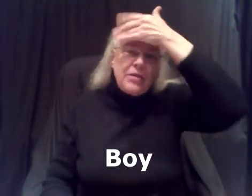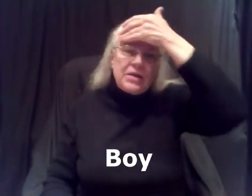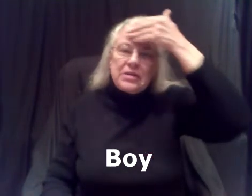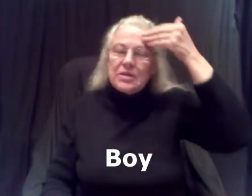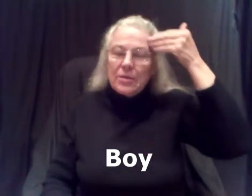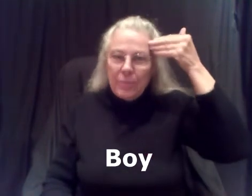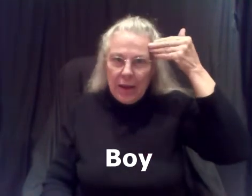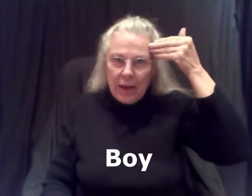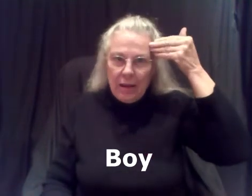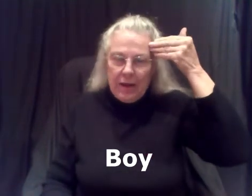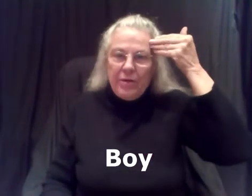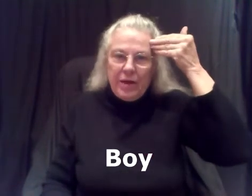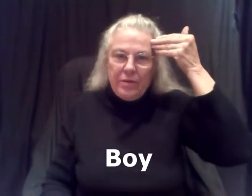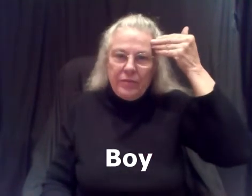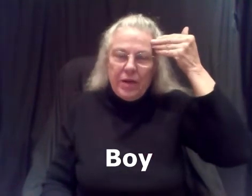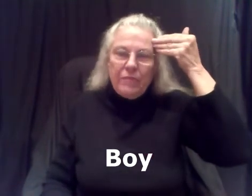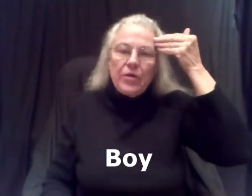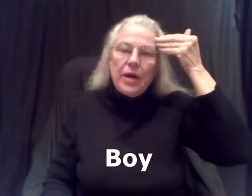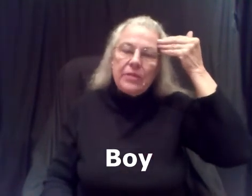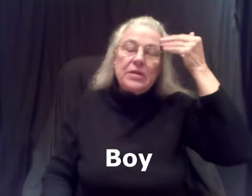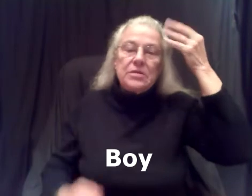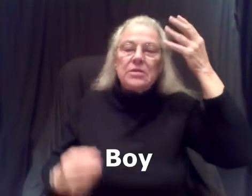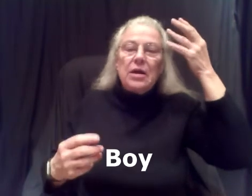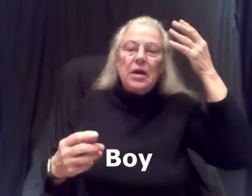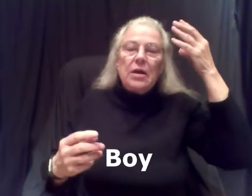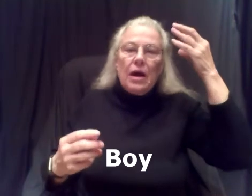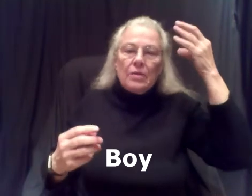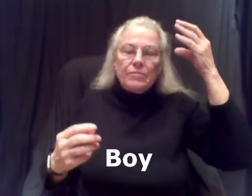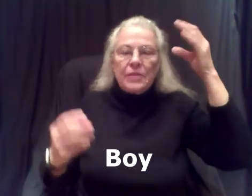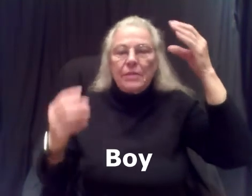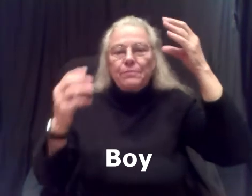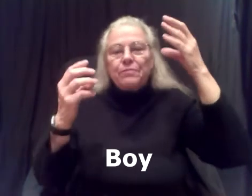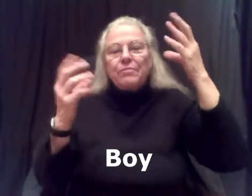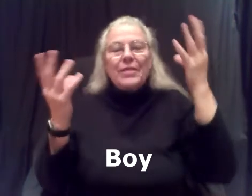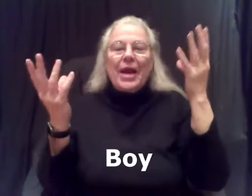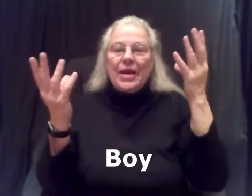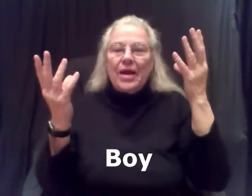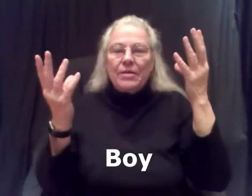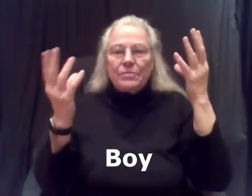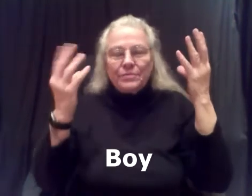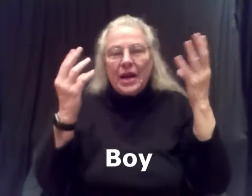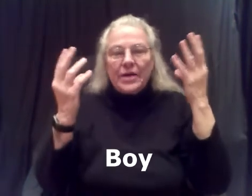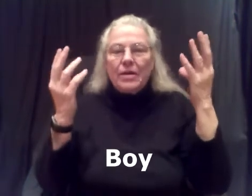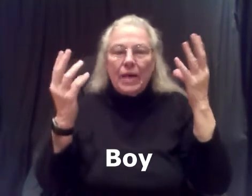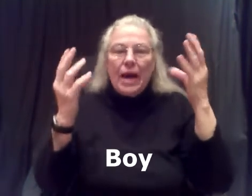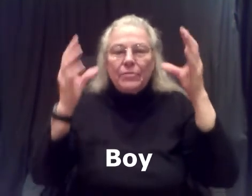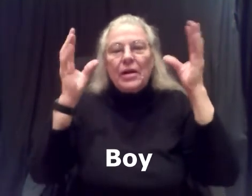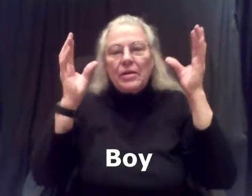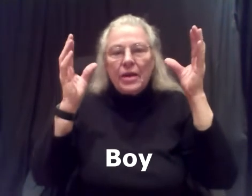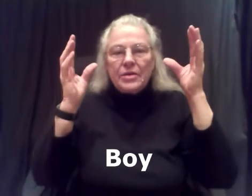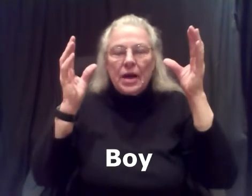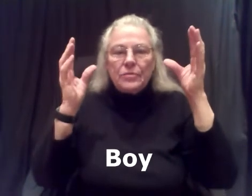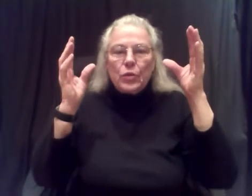is the male area of your head. This is, and I kind of laugh. A lot of times we think